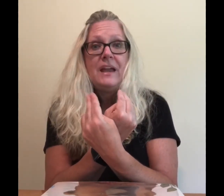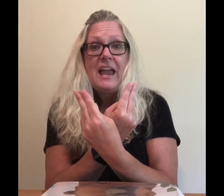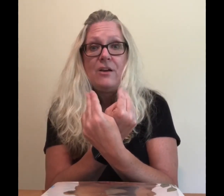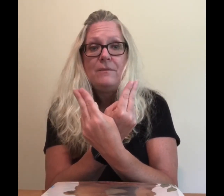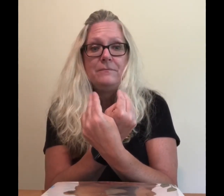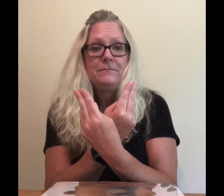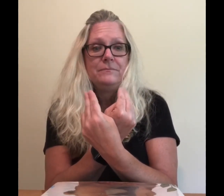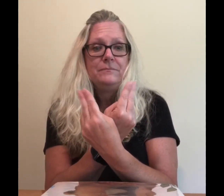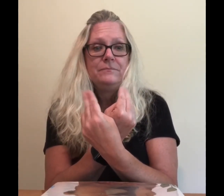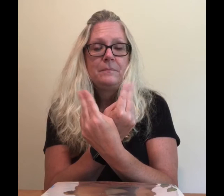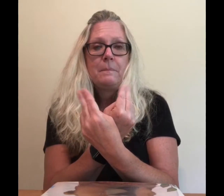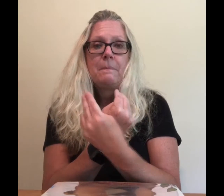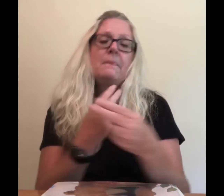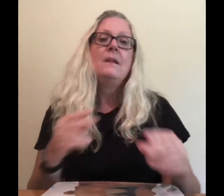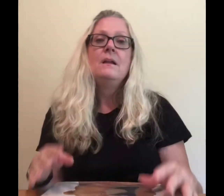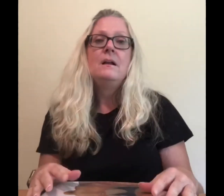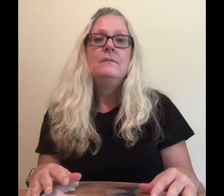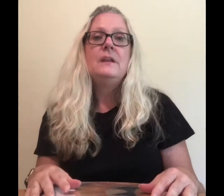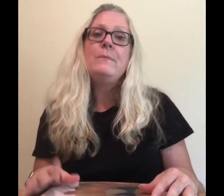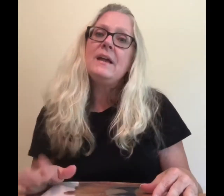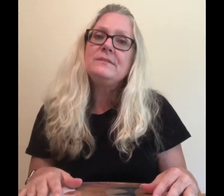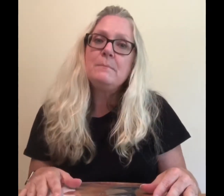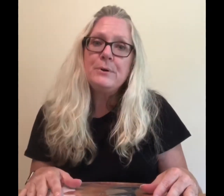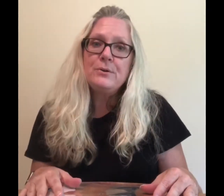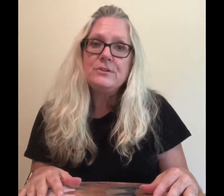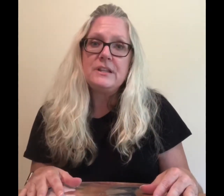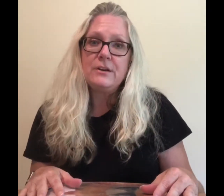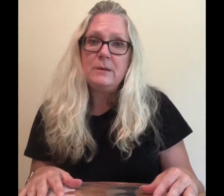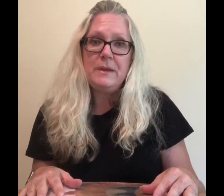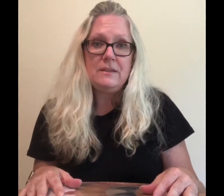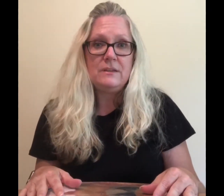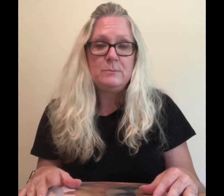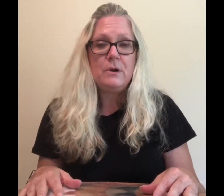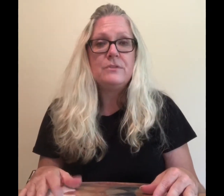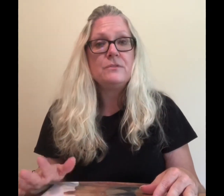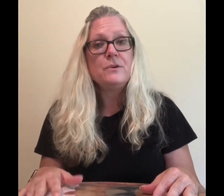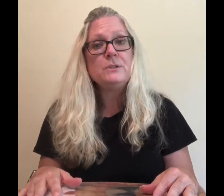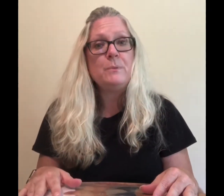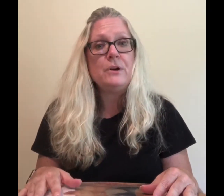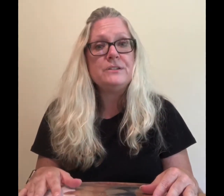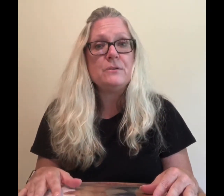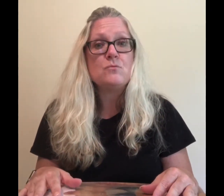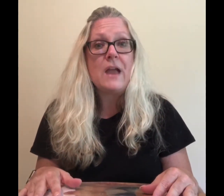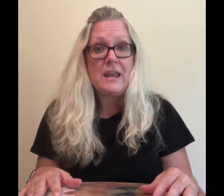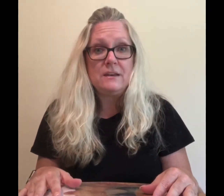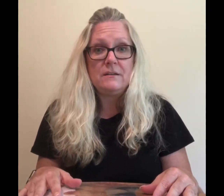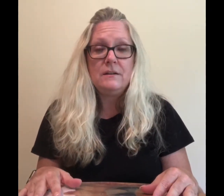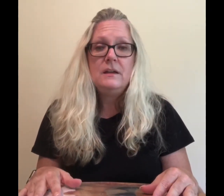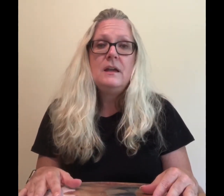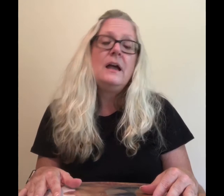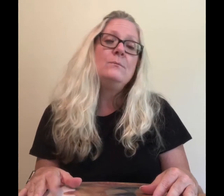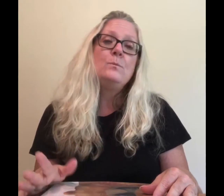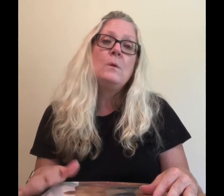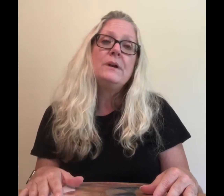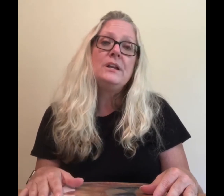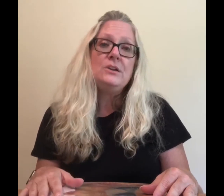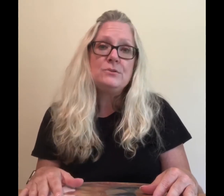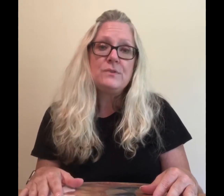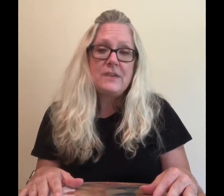hare. Then we have some birds that are going to be in this book. The first bird is a wren. And what we're going to use for that